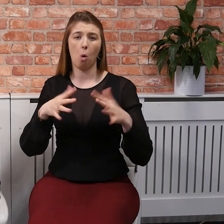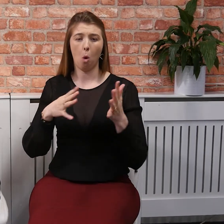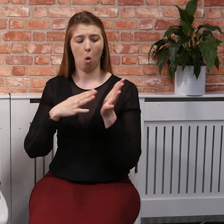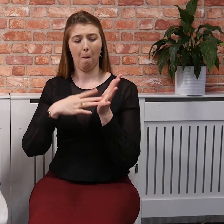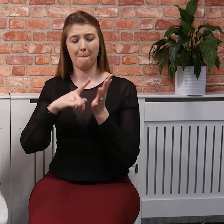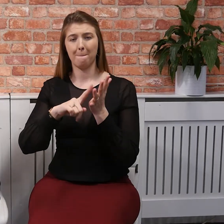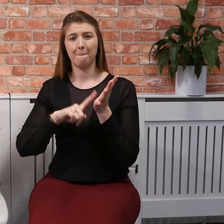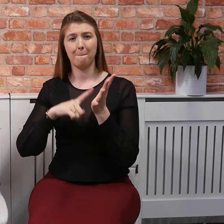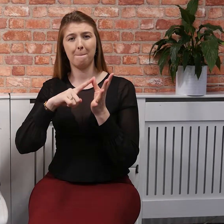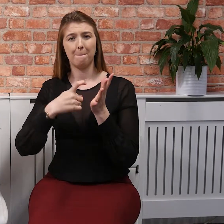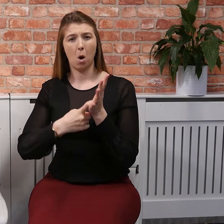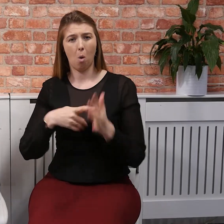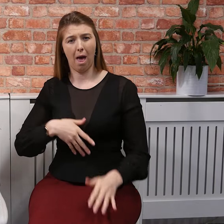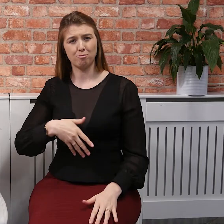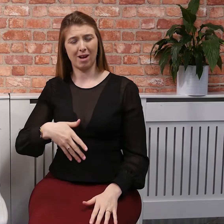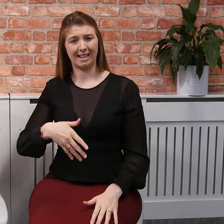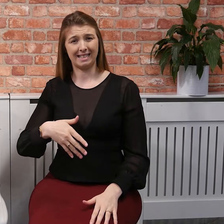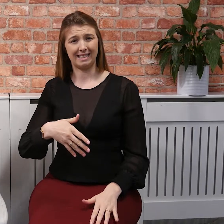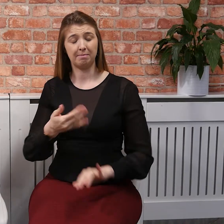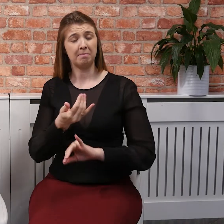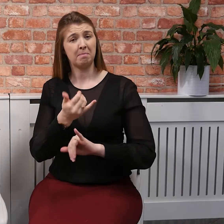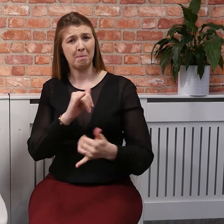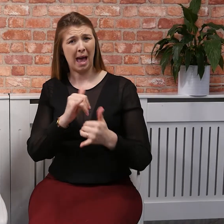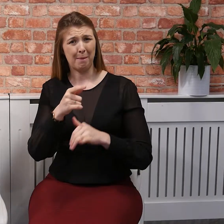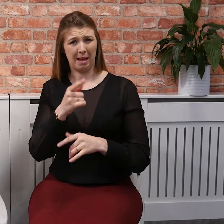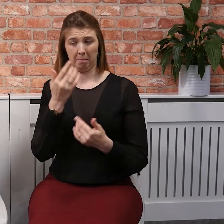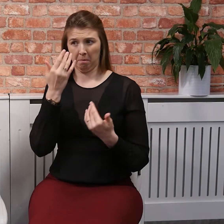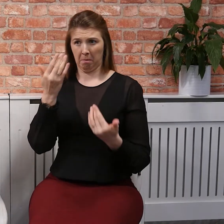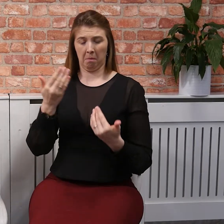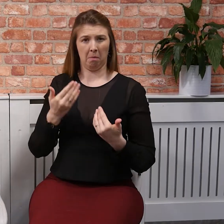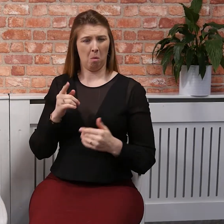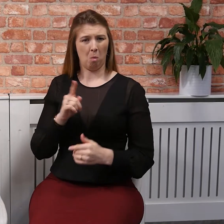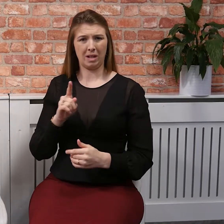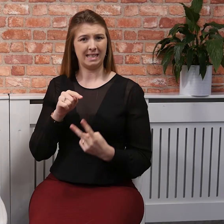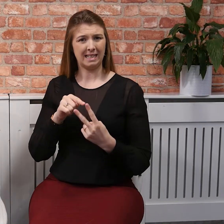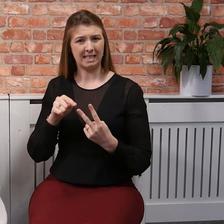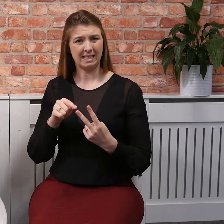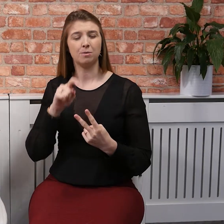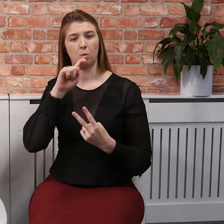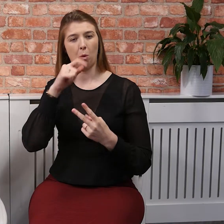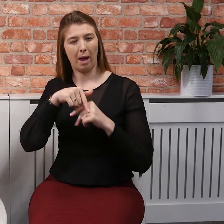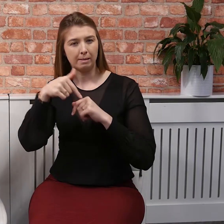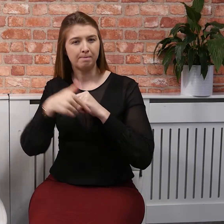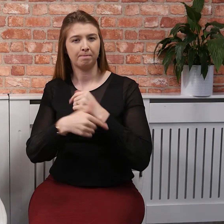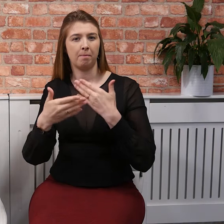heard of either of those. I'll say a bit more about each of those kinds of pregnancy